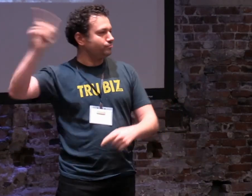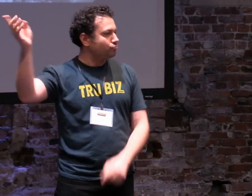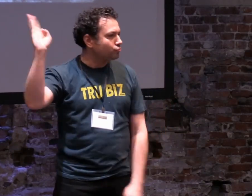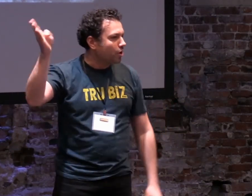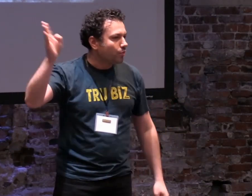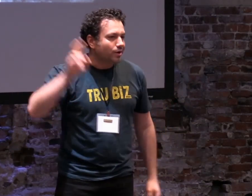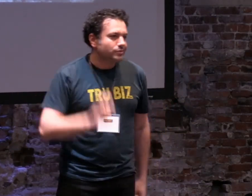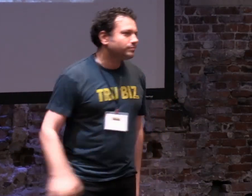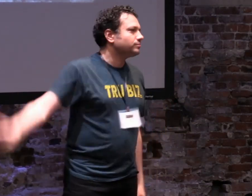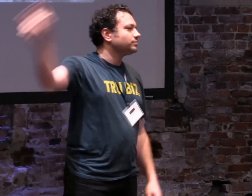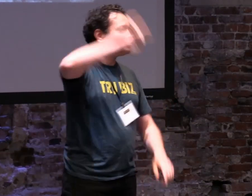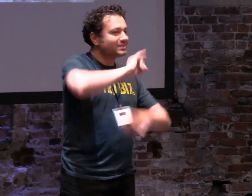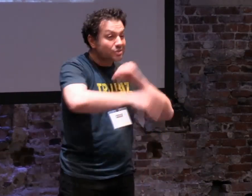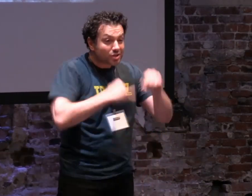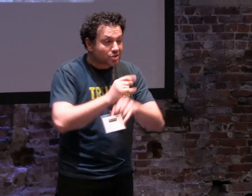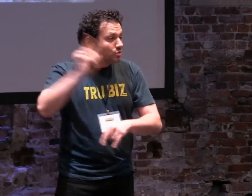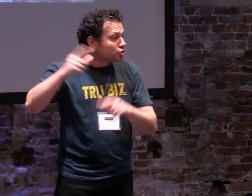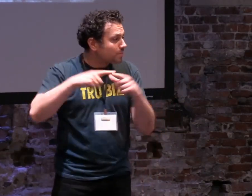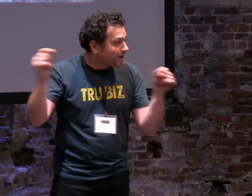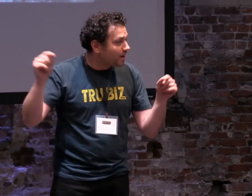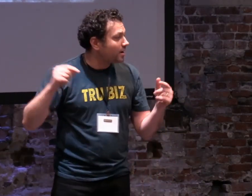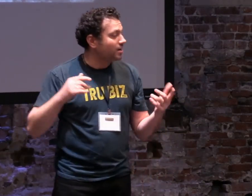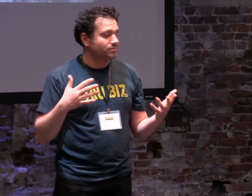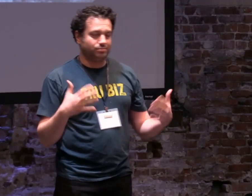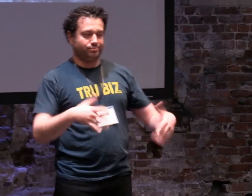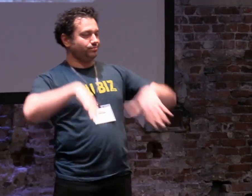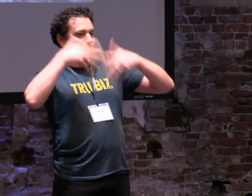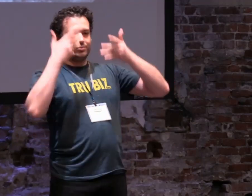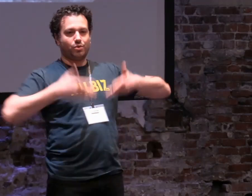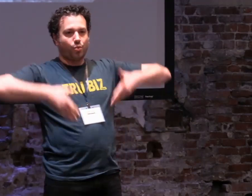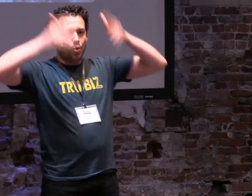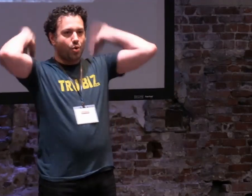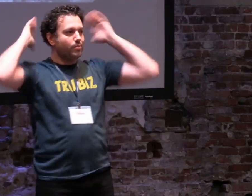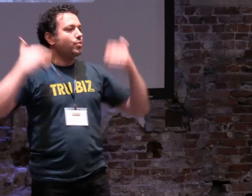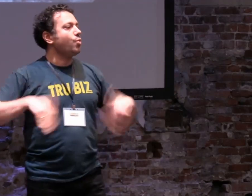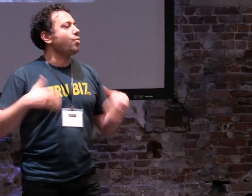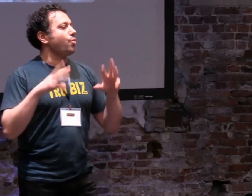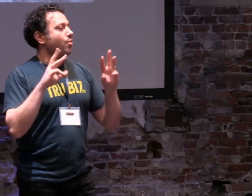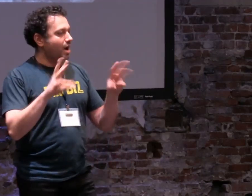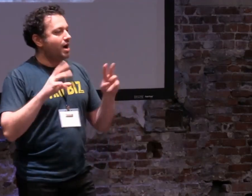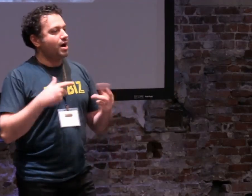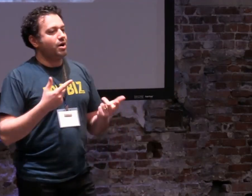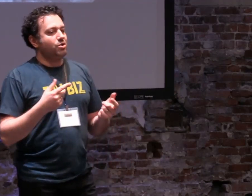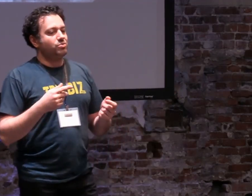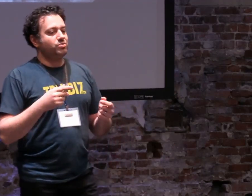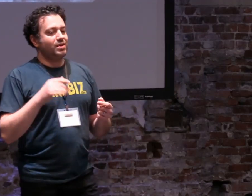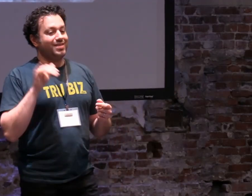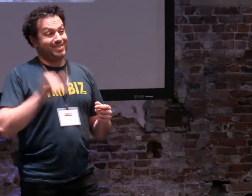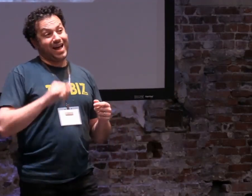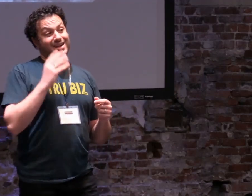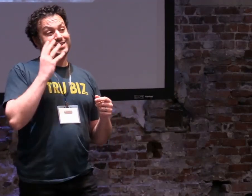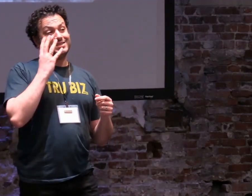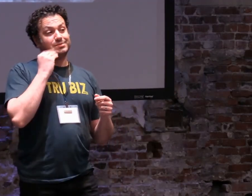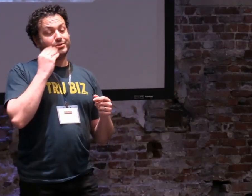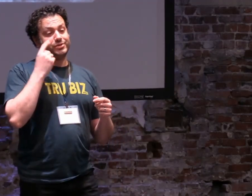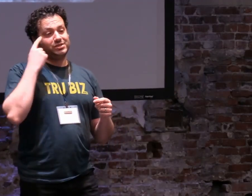small space, very small theater, but it did end up getting touring engagements all over the world, as far as Japan. Amazing